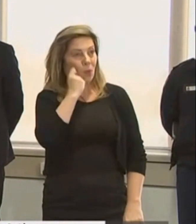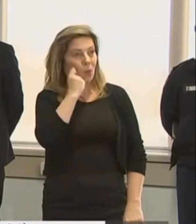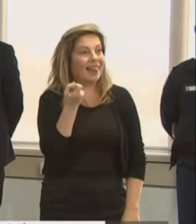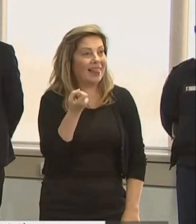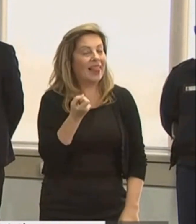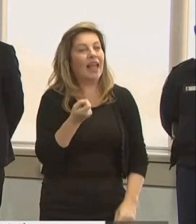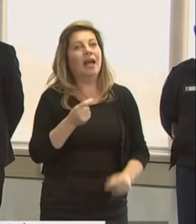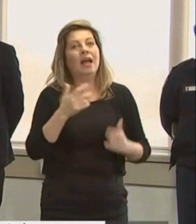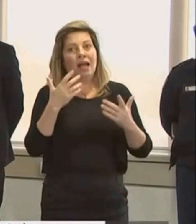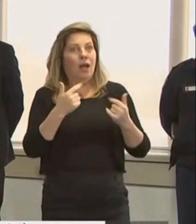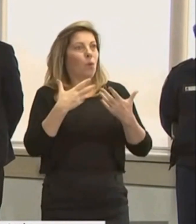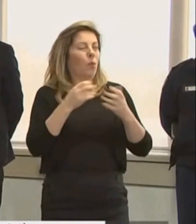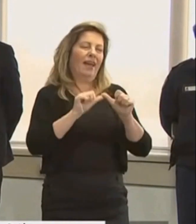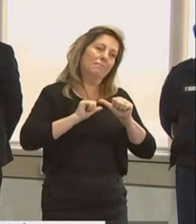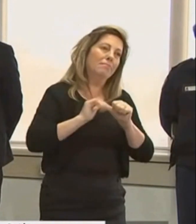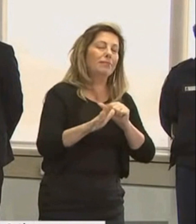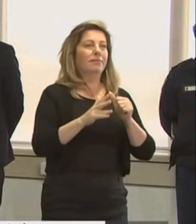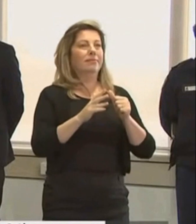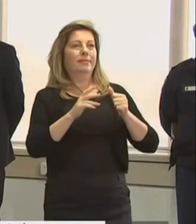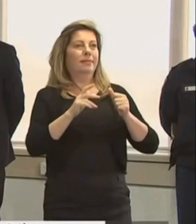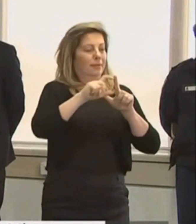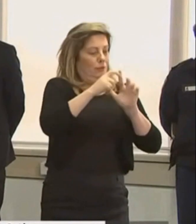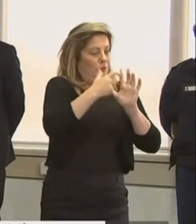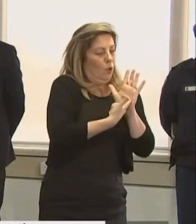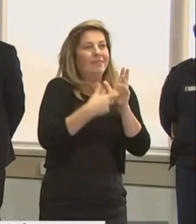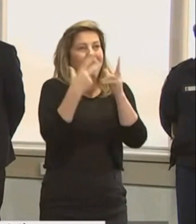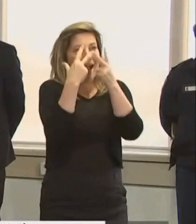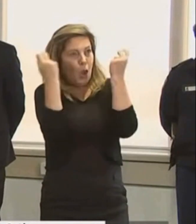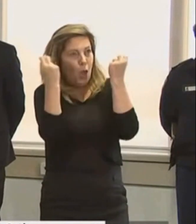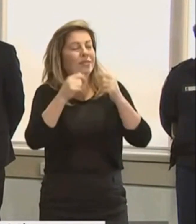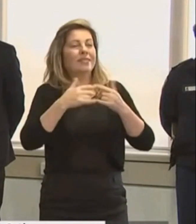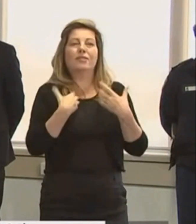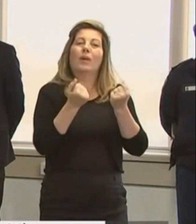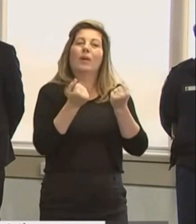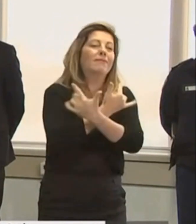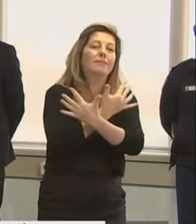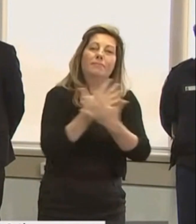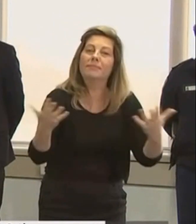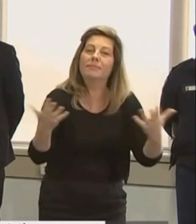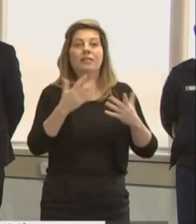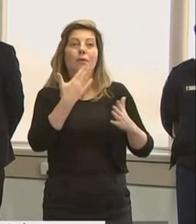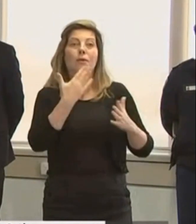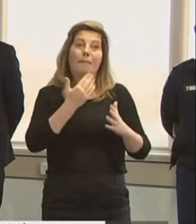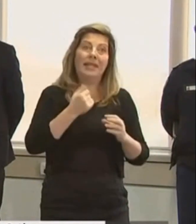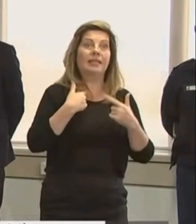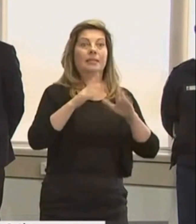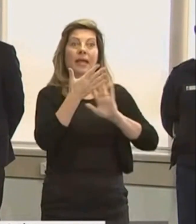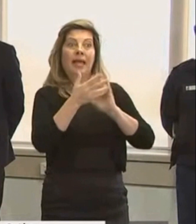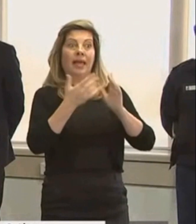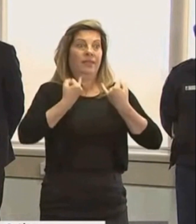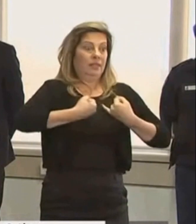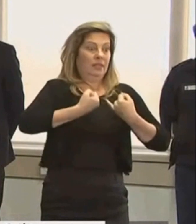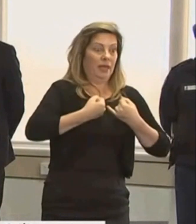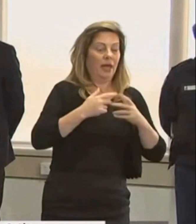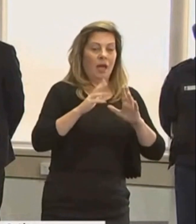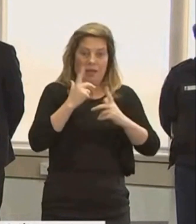health service and some literally magic health people who are going to work their magic, hopefully on you, if you do get it. So make